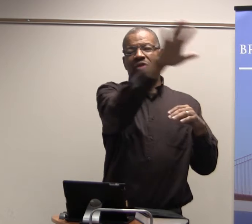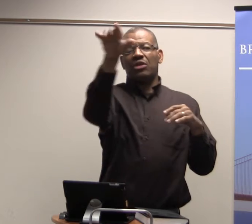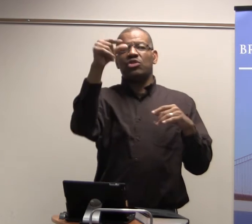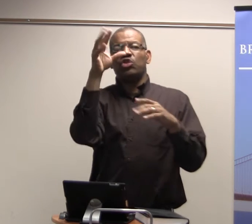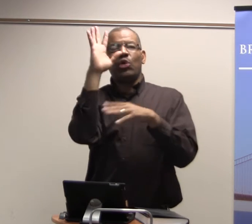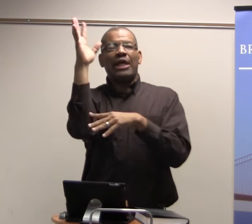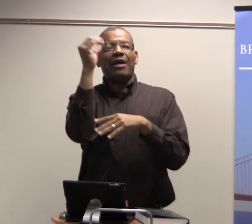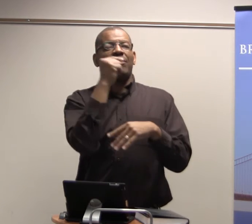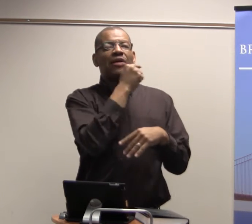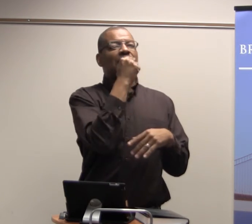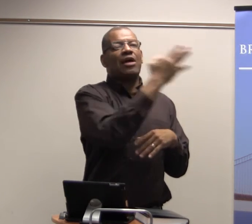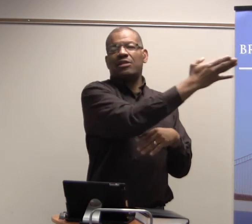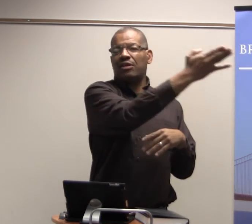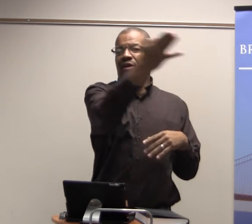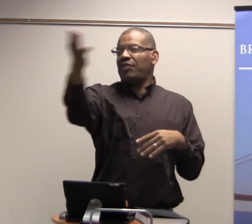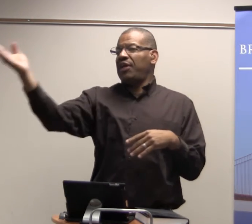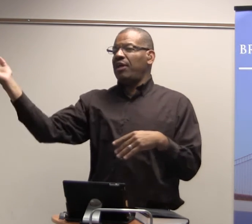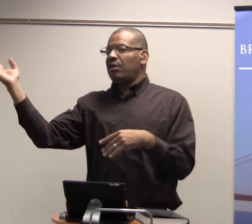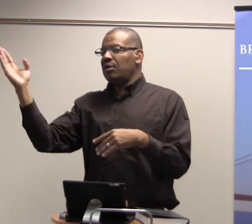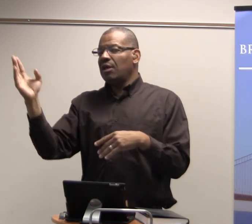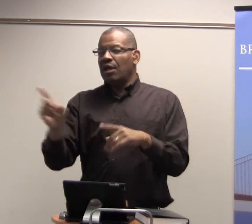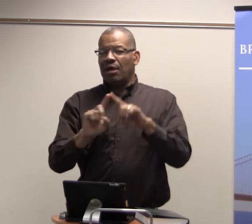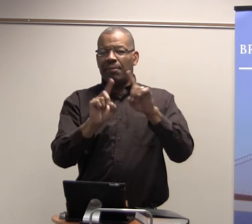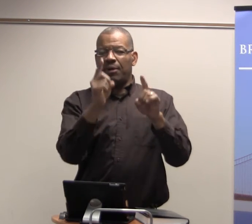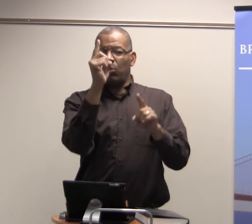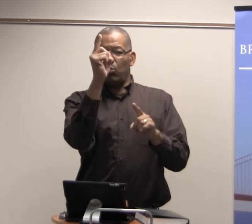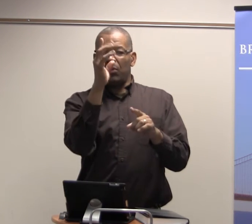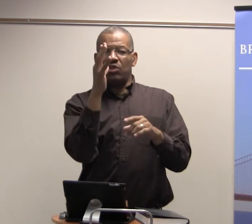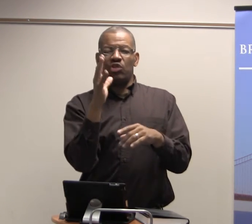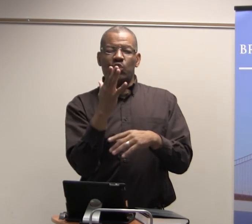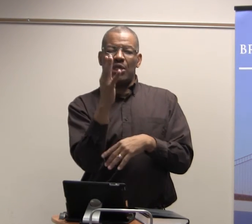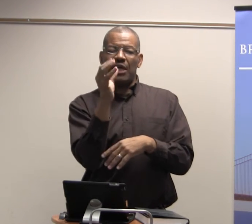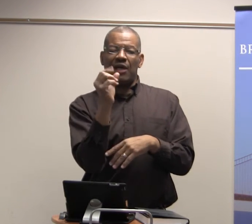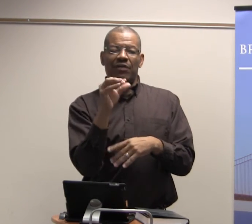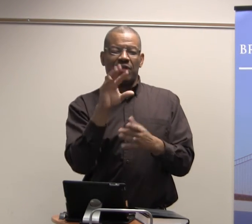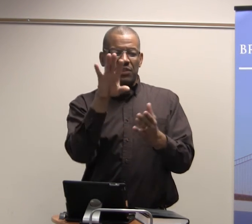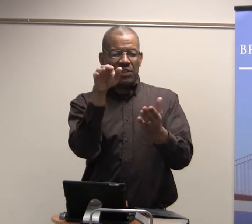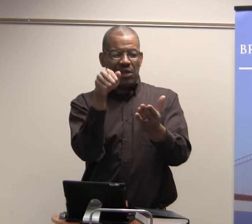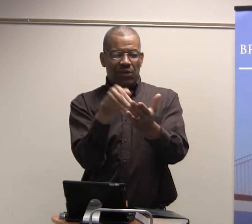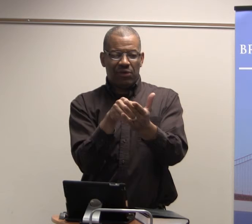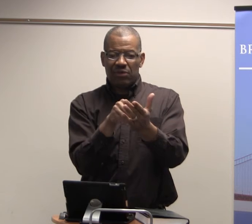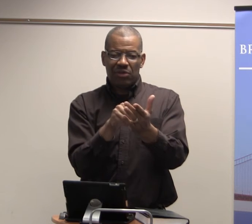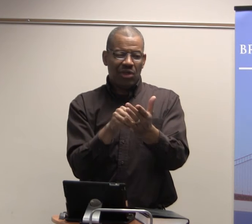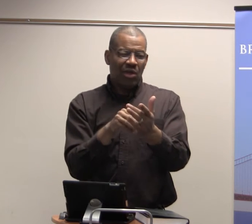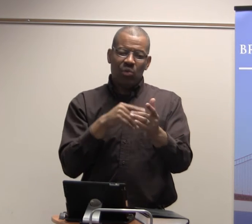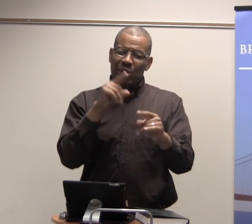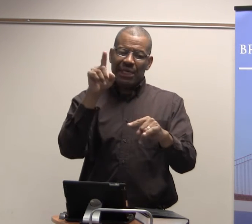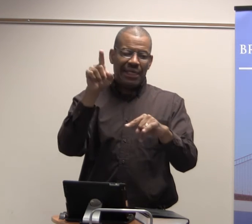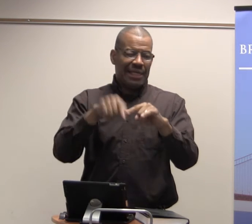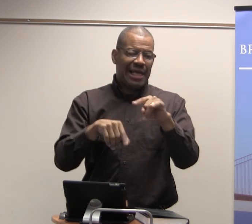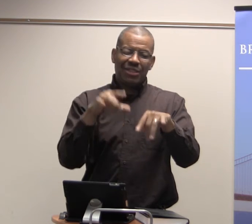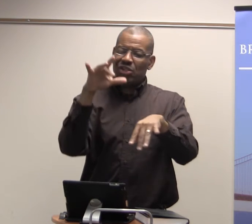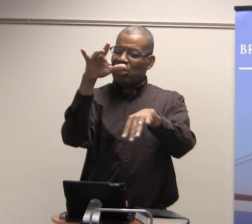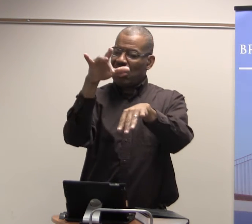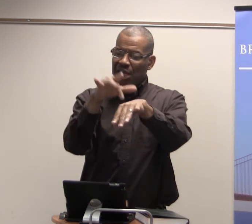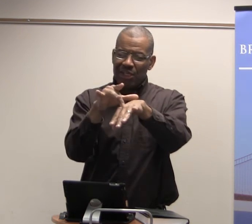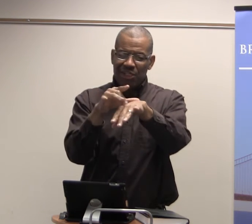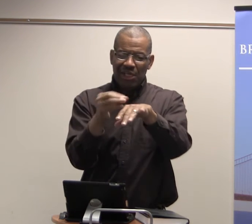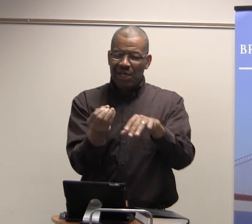the tree of the garden of you, but one tree of the cinders you cannot touch